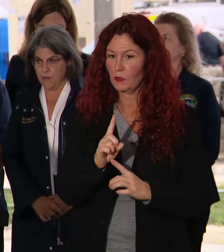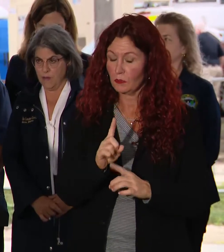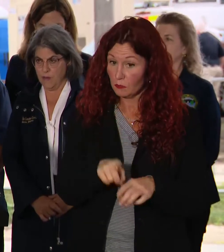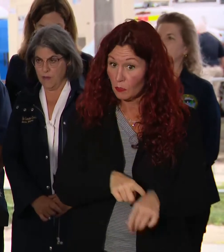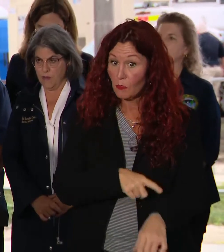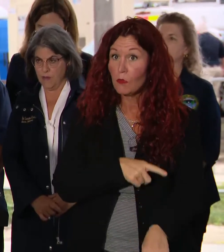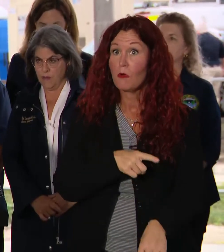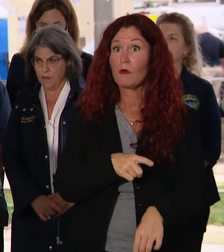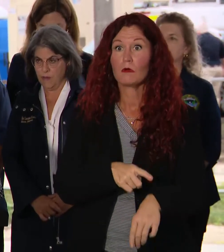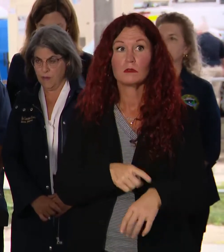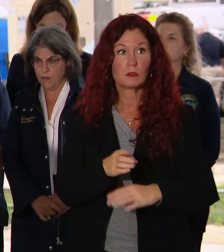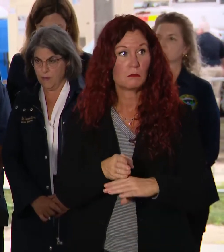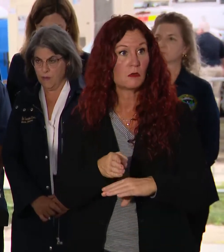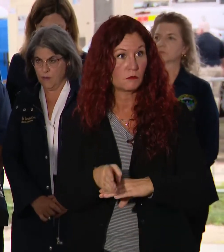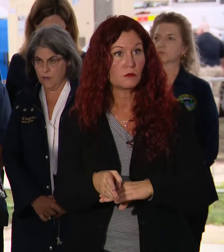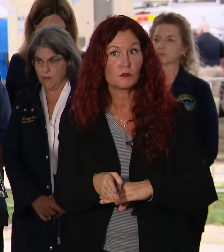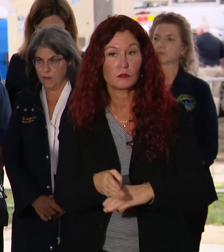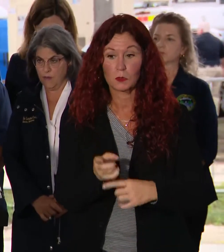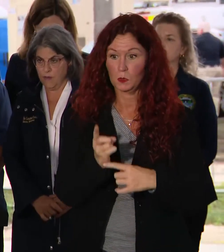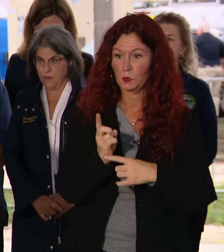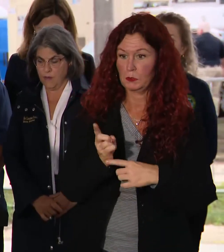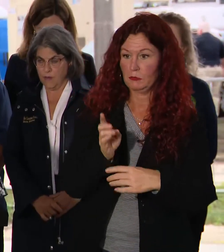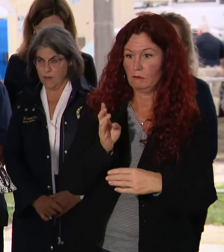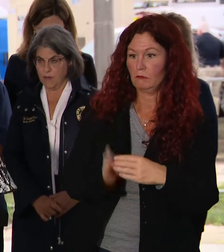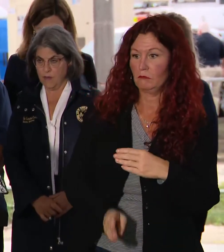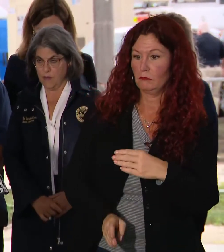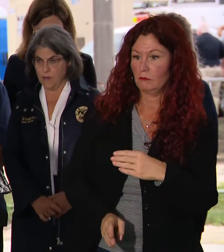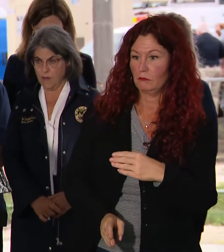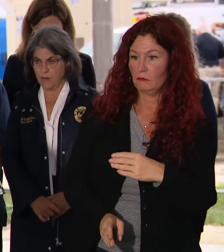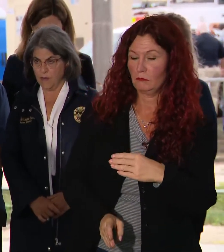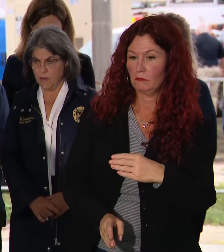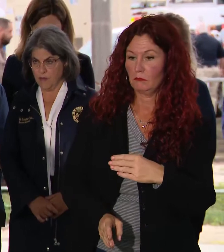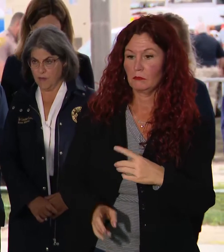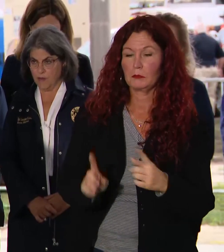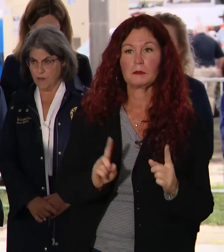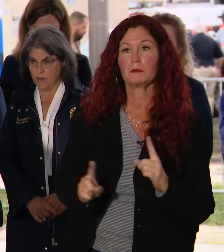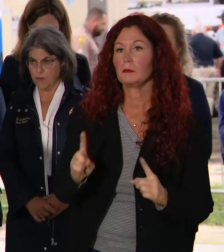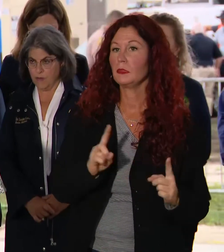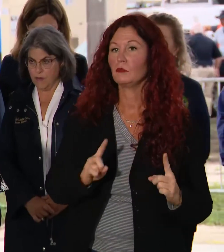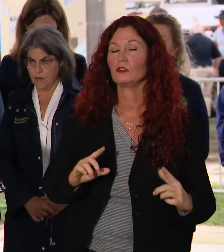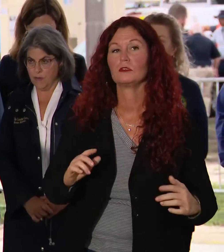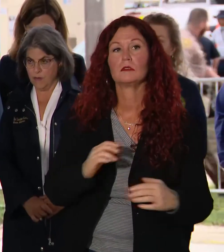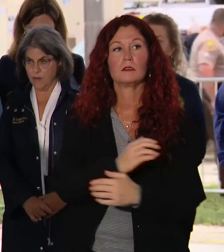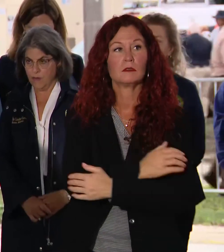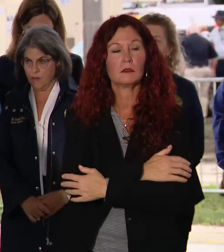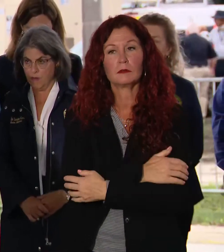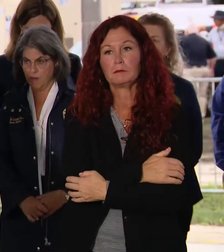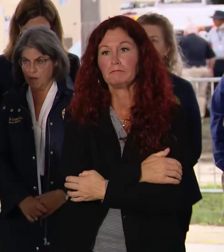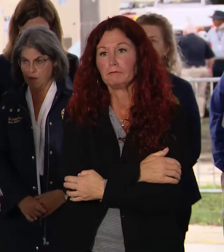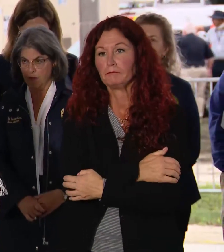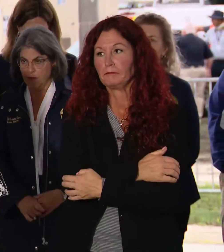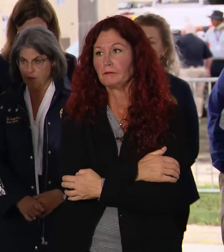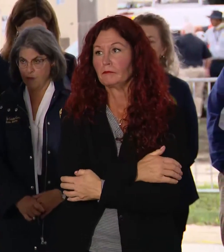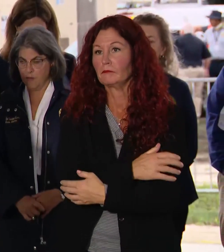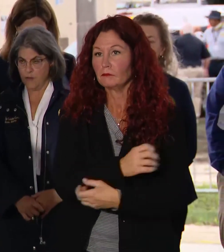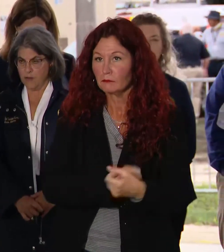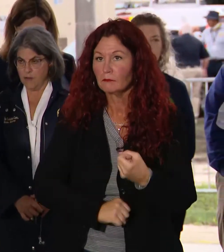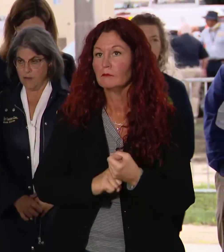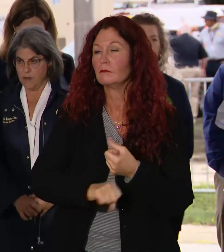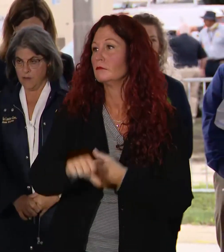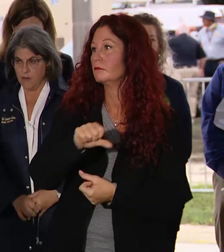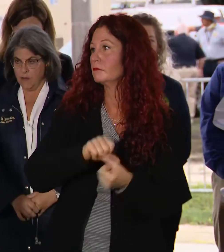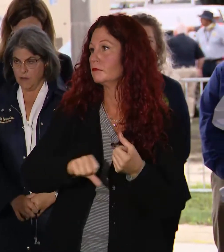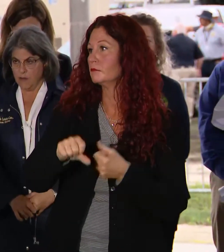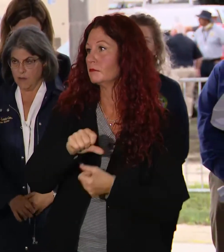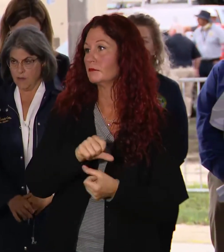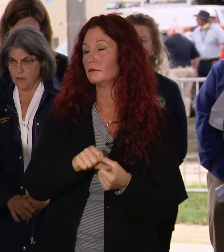minutes following the end of the moment of silence, just embracing one another. And that's what we need right now. And